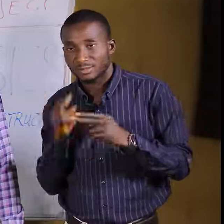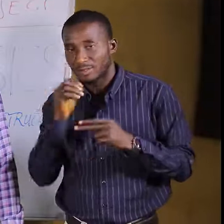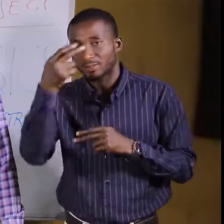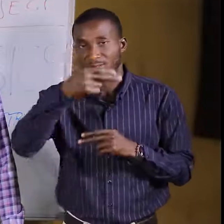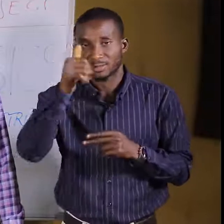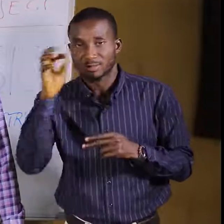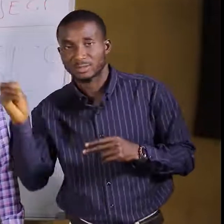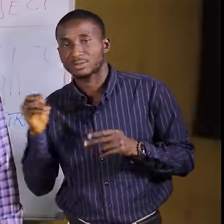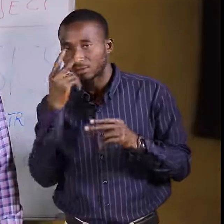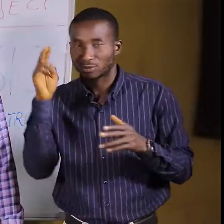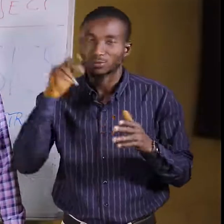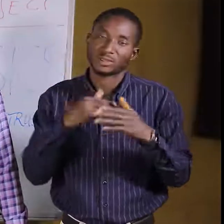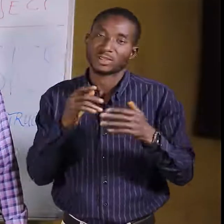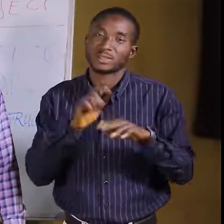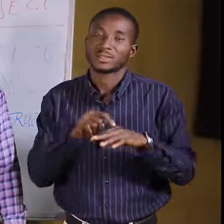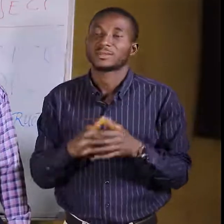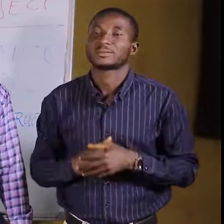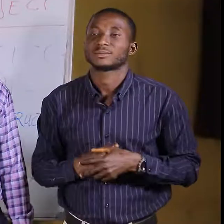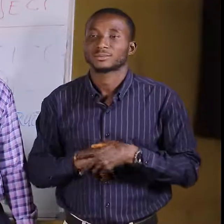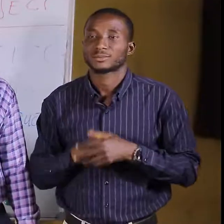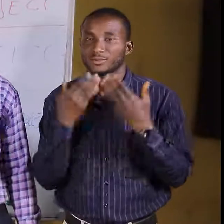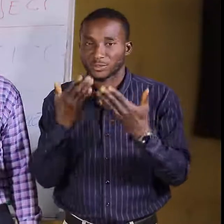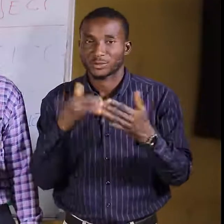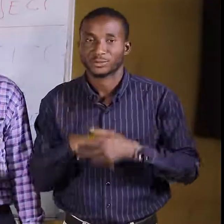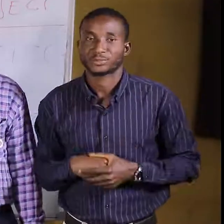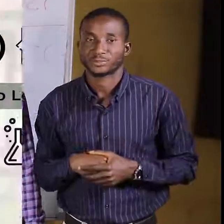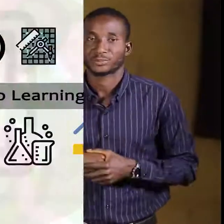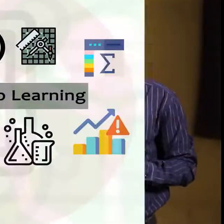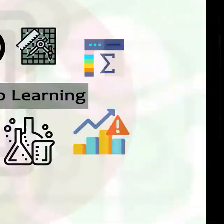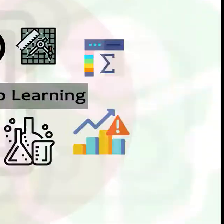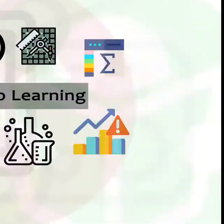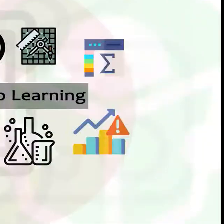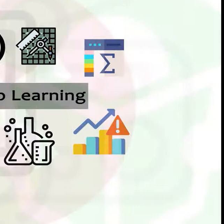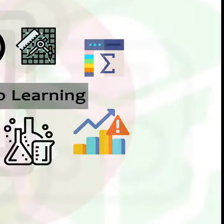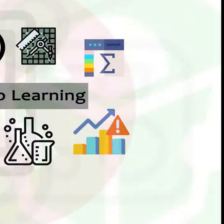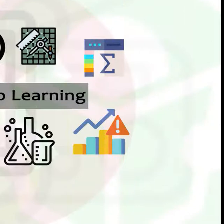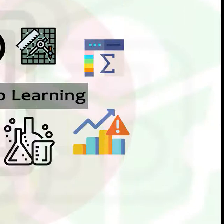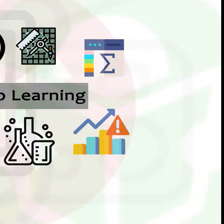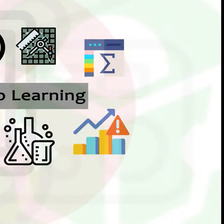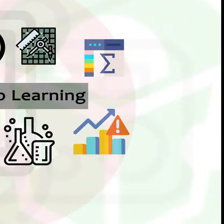Buki. See you in our next lesson. Thank you.